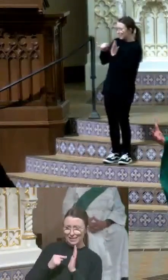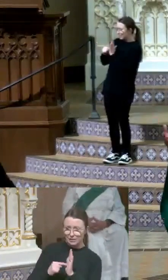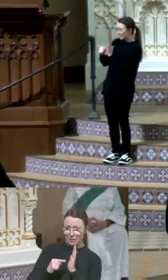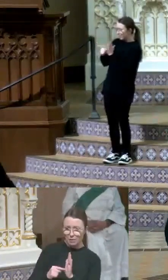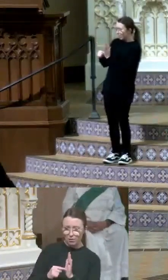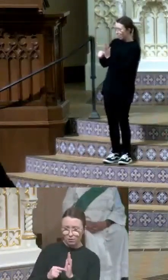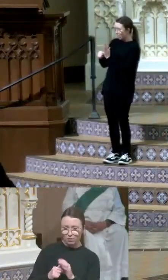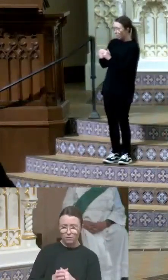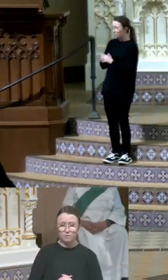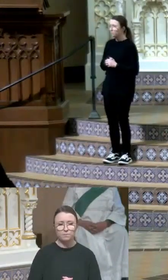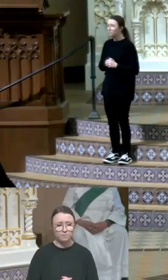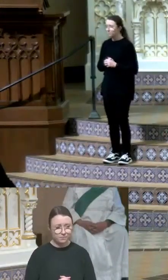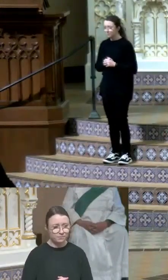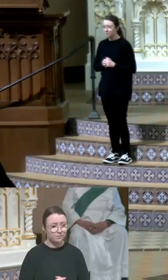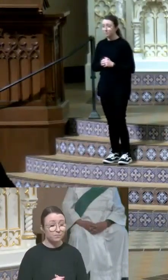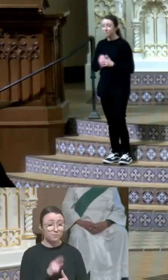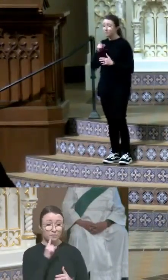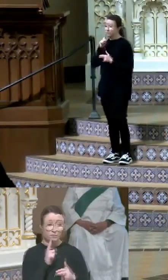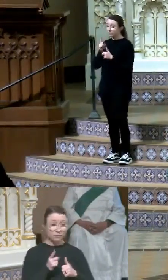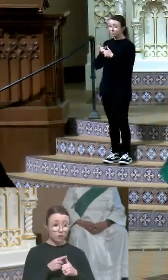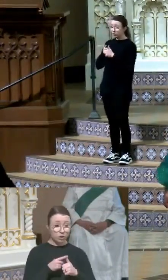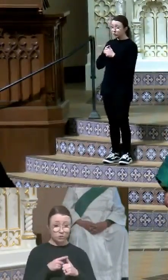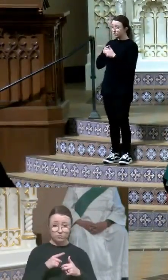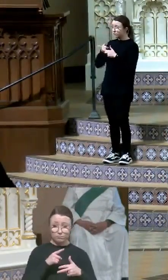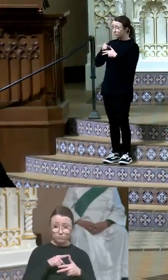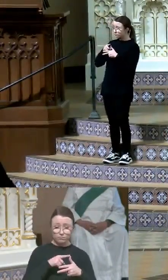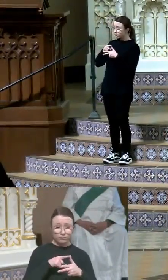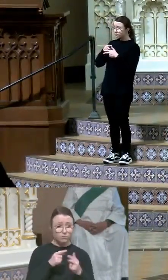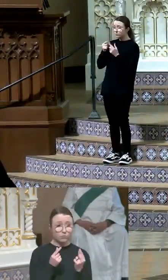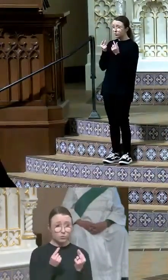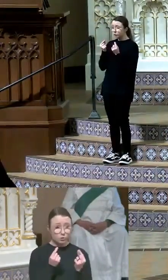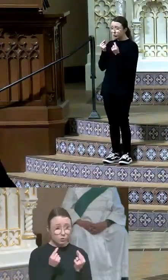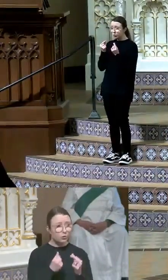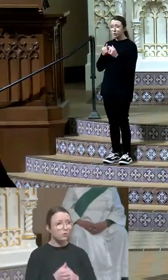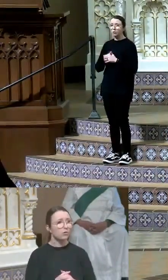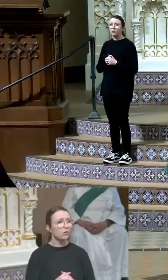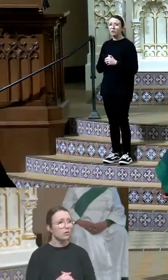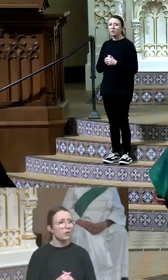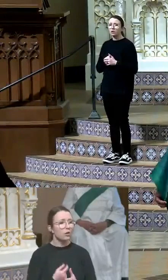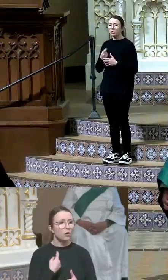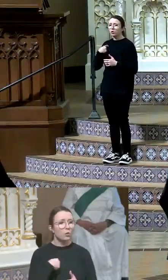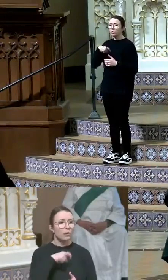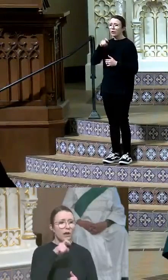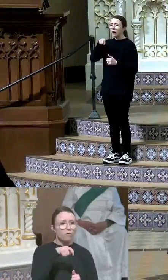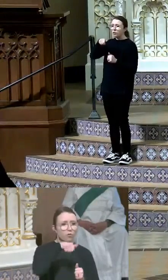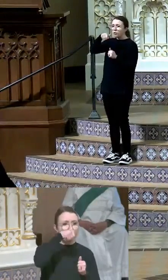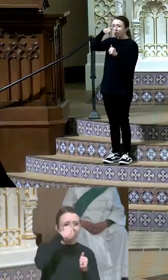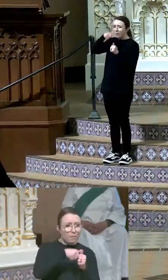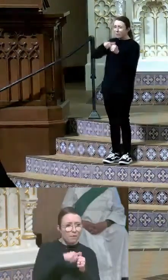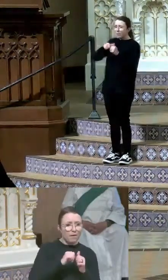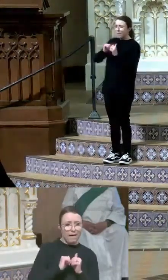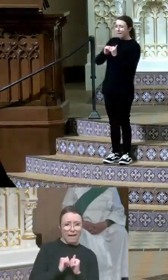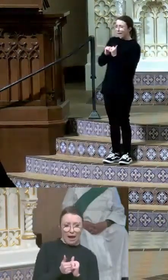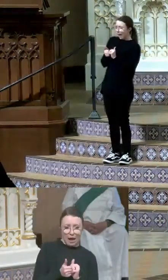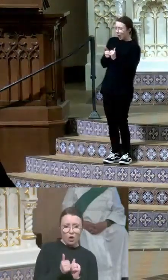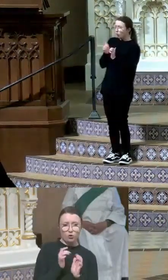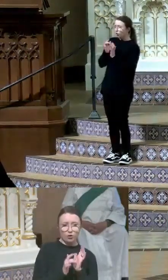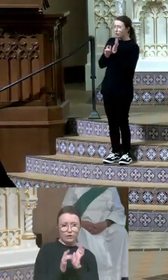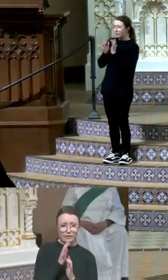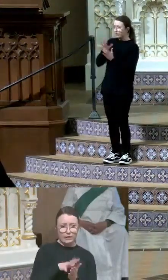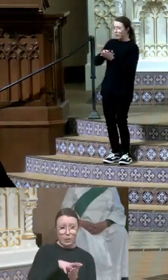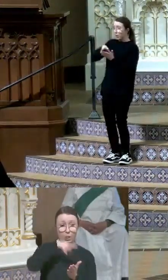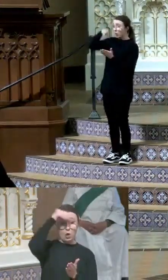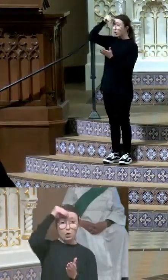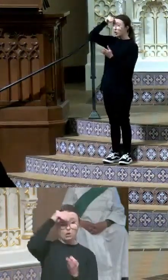will, encourages us to take. The first is this. Remember how Jesus learned about Simon's